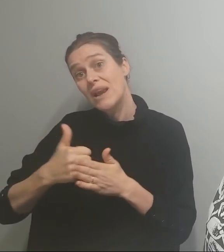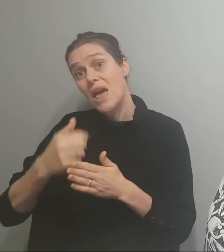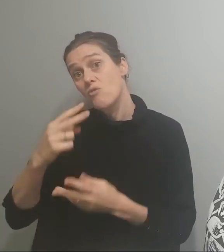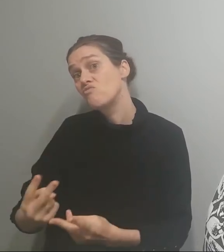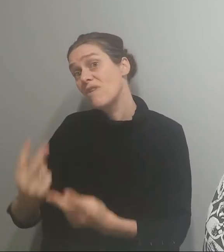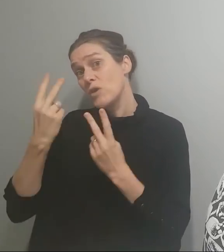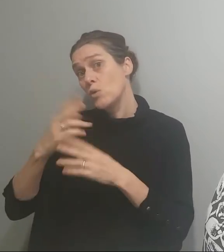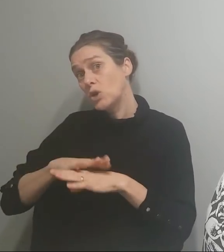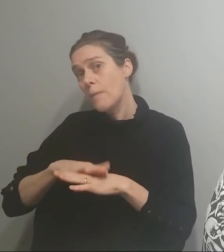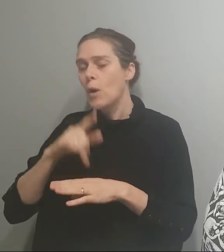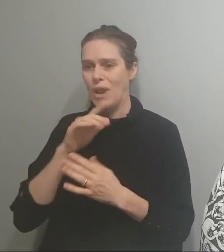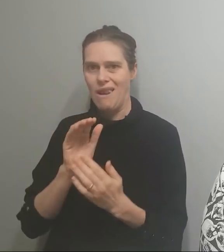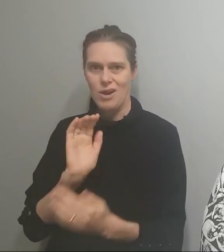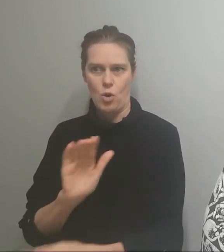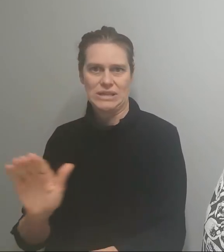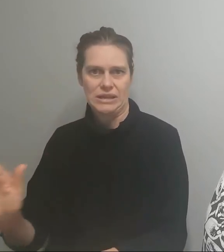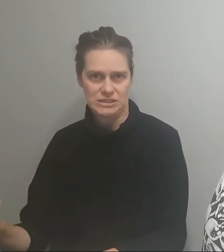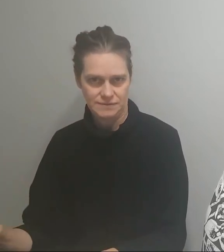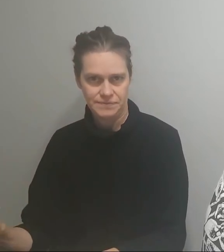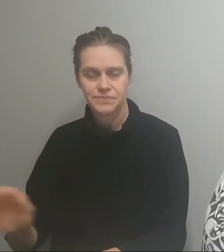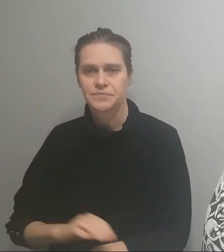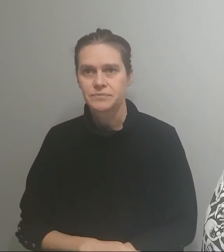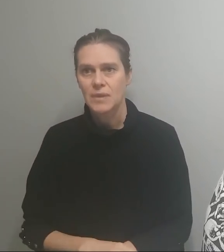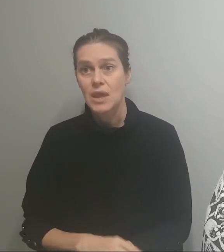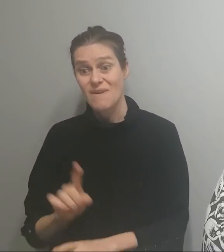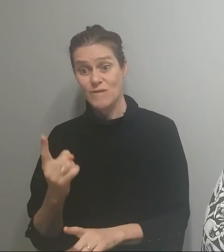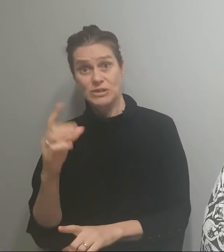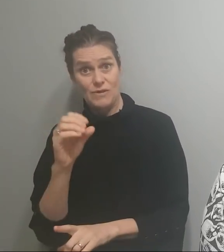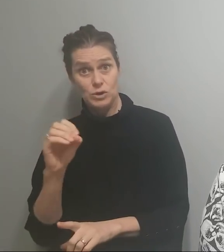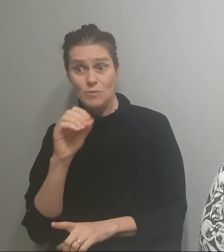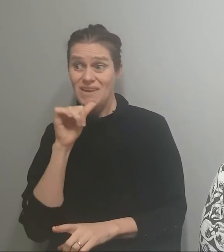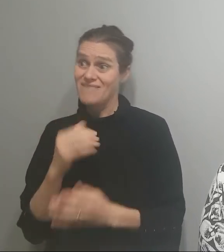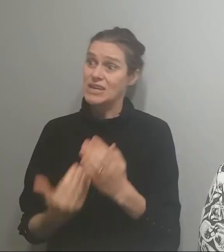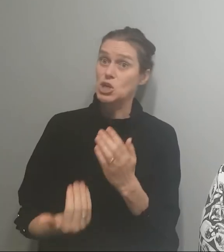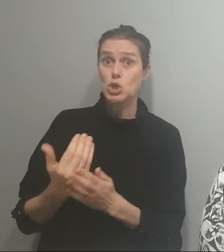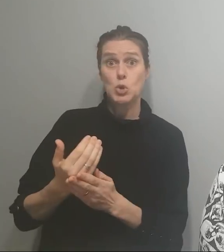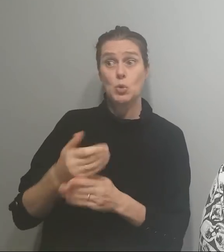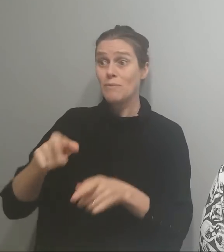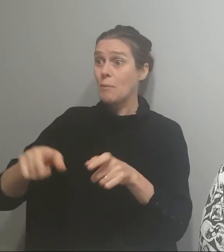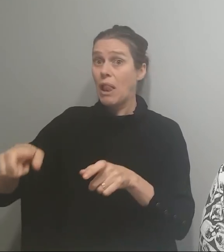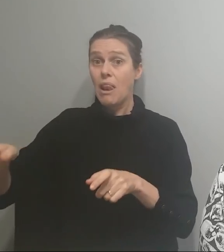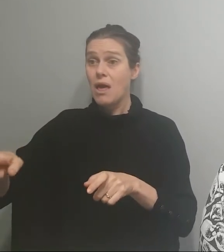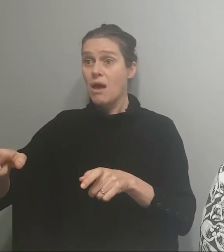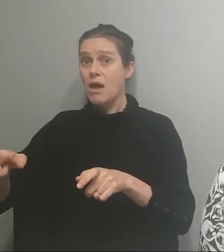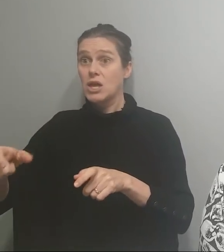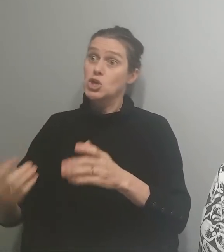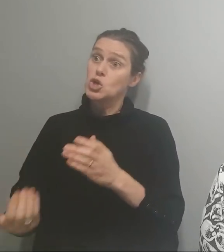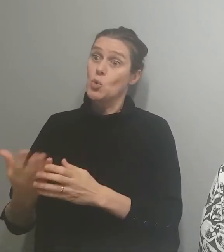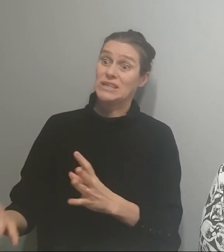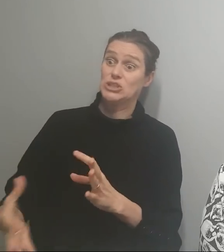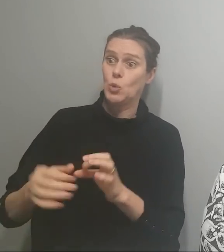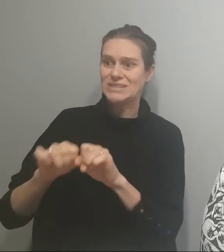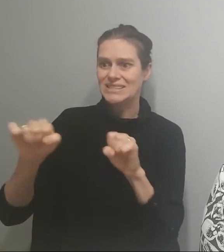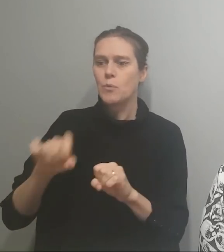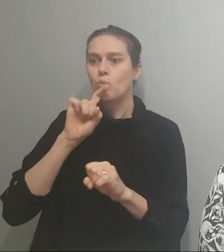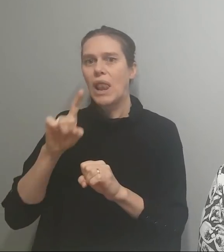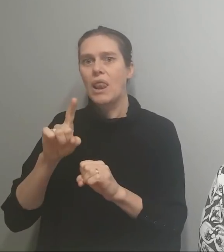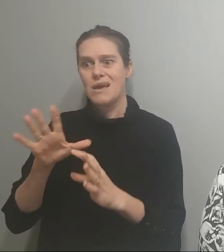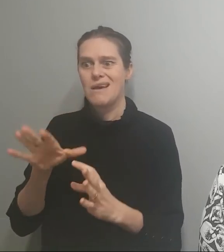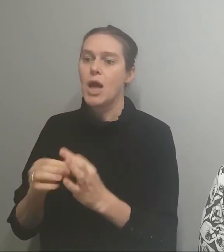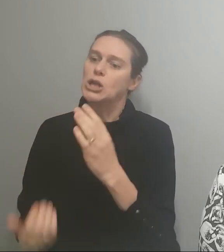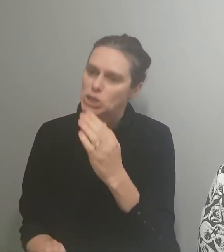But on the 1st of October, everybody who is new coming into the system will experience the new processes and system, and everybody who is in the system will be